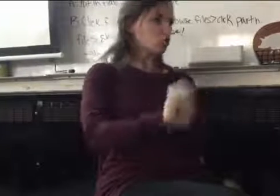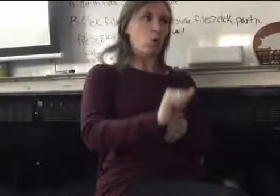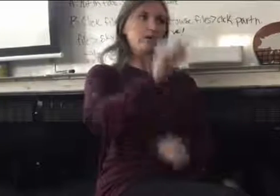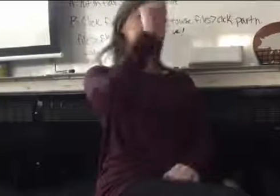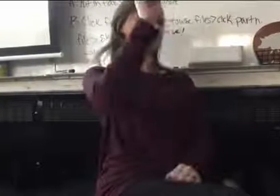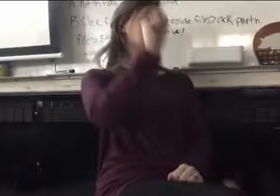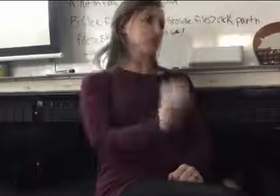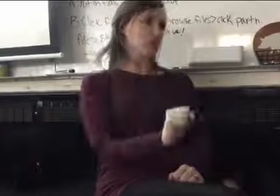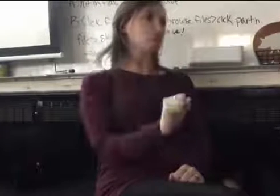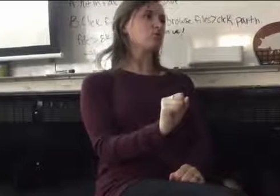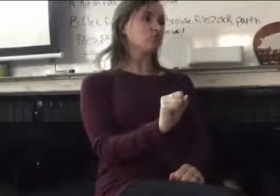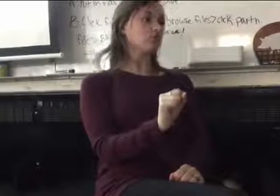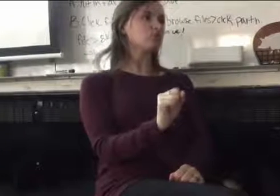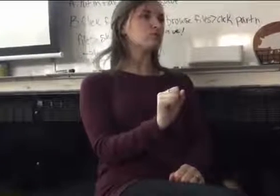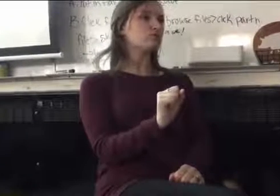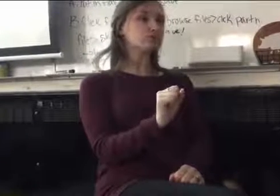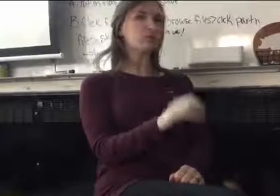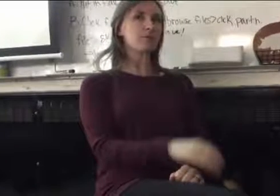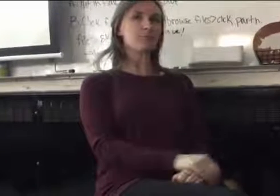Southern